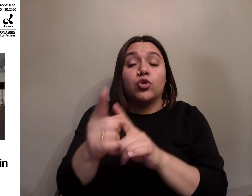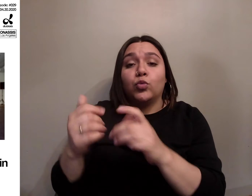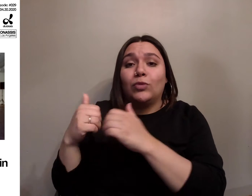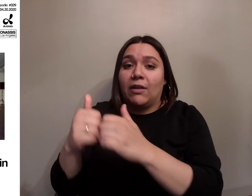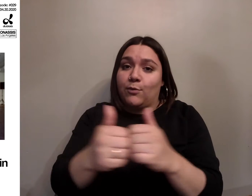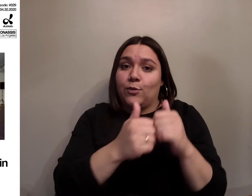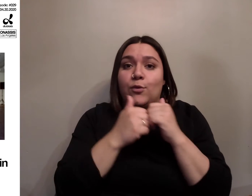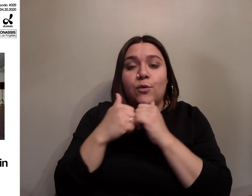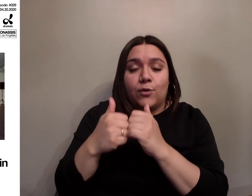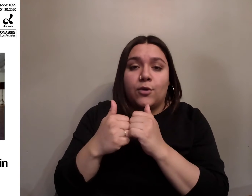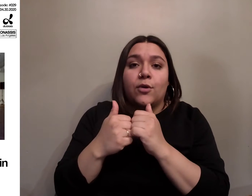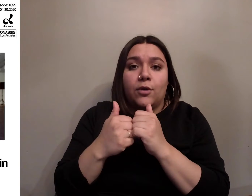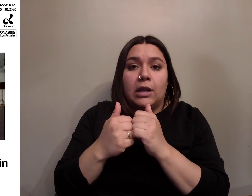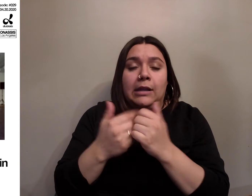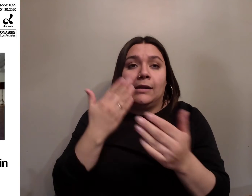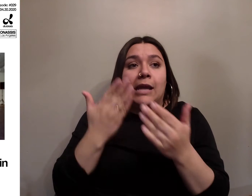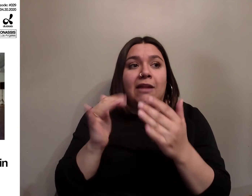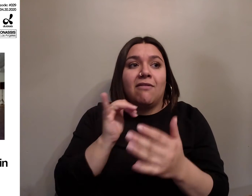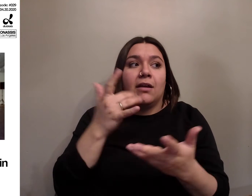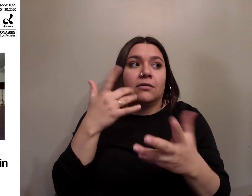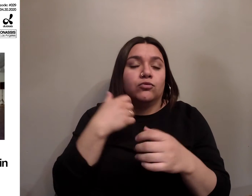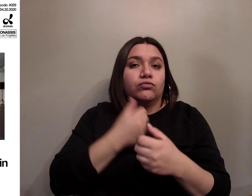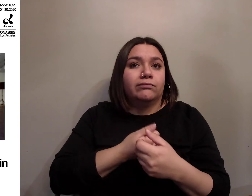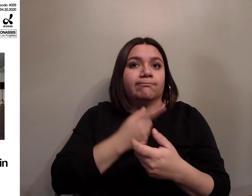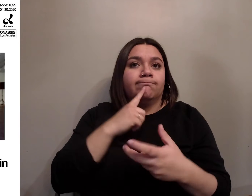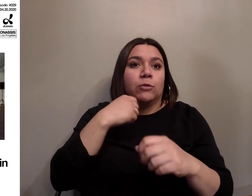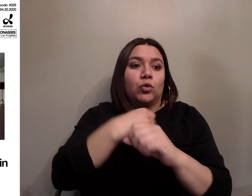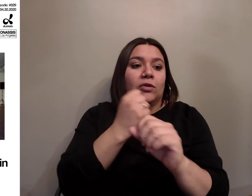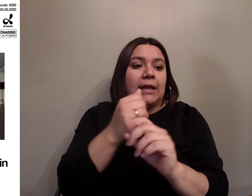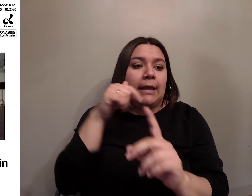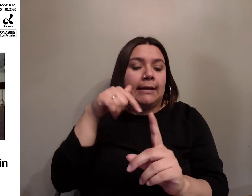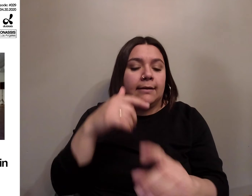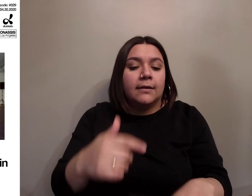also together, and kind of like create this